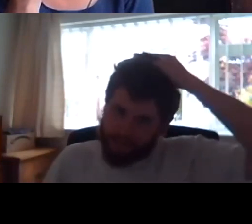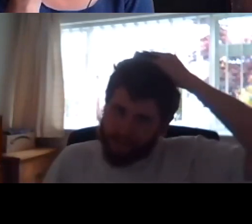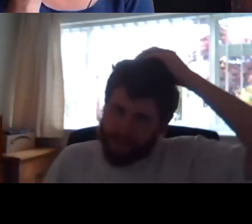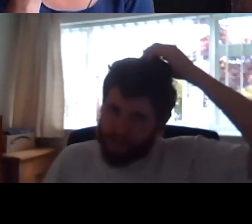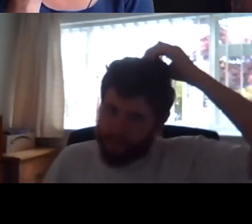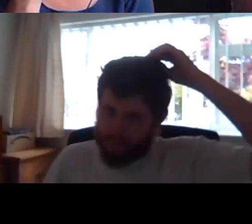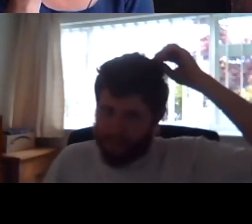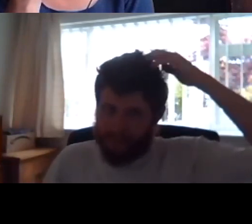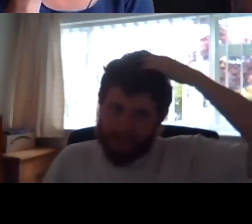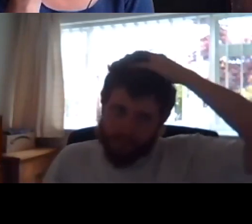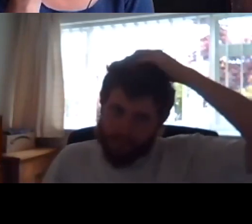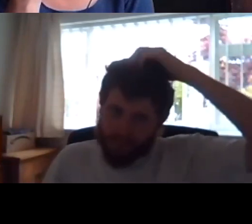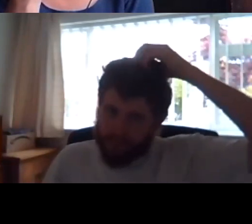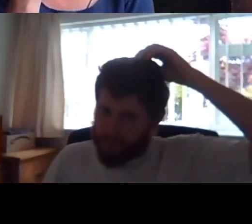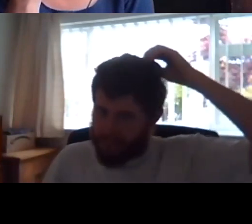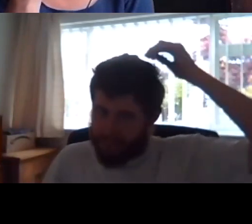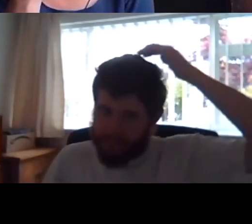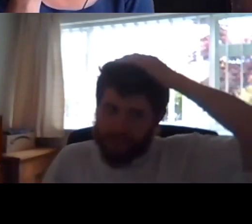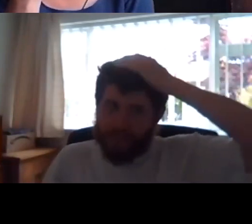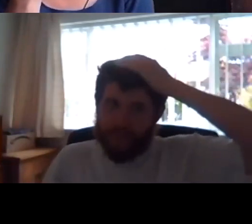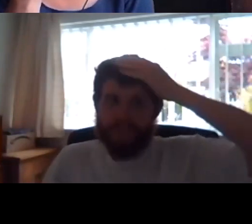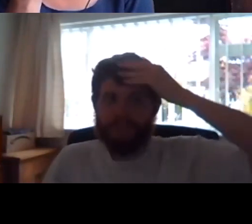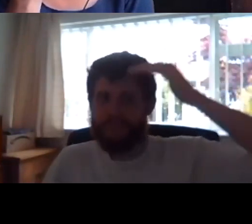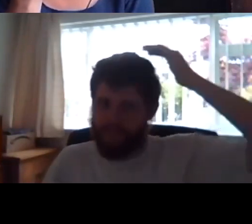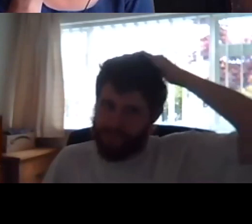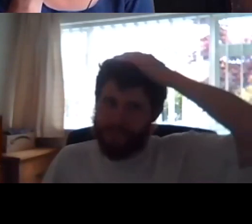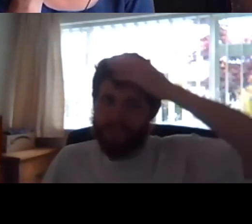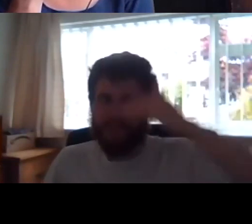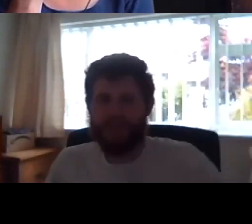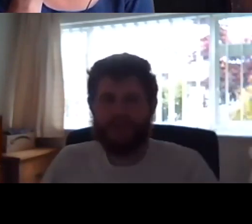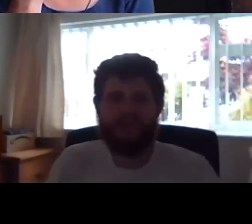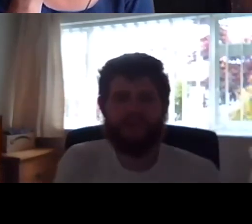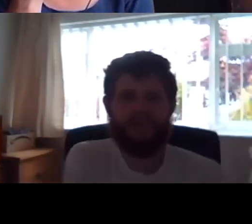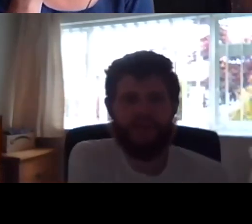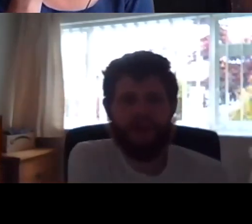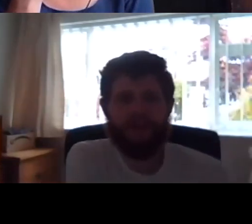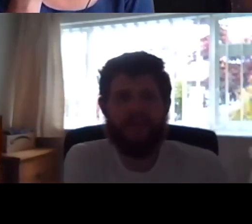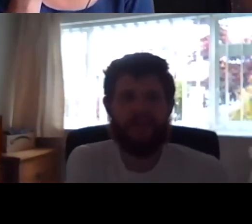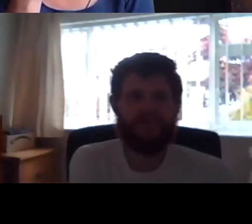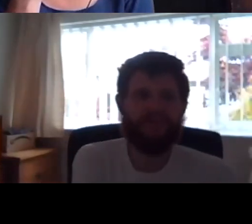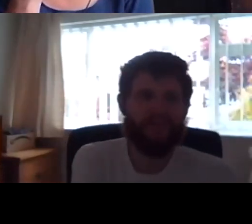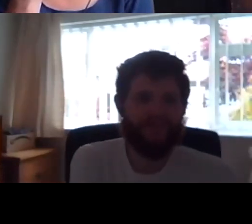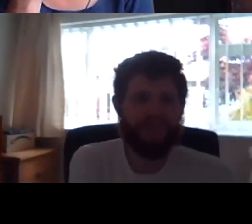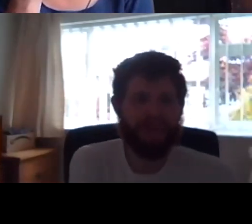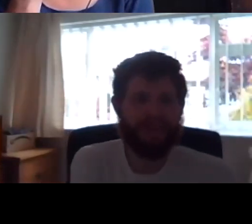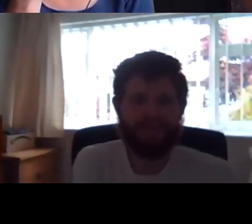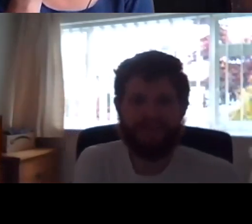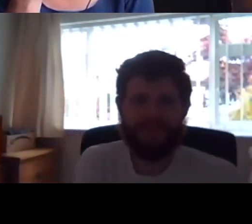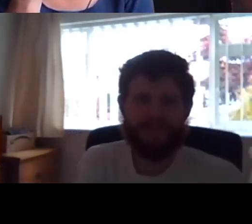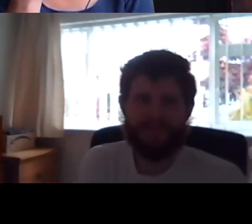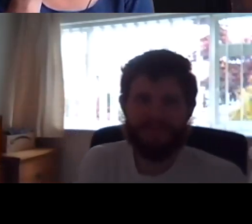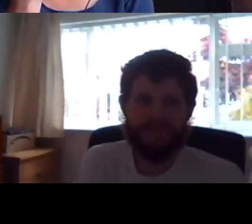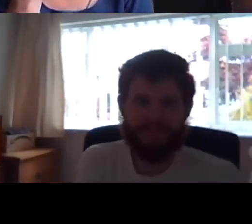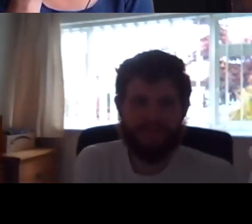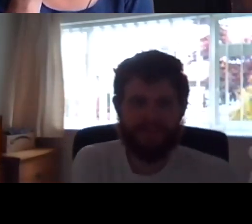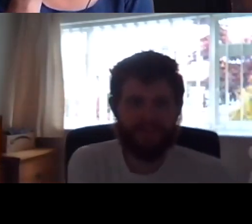like people just always appreciate it when people give it a go, and they don't mind if you get it wrong or if you sign something wrong, or like people just appreciate